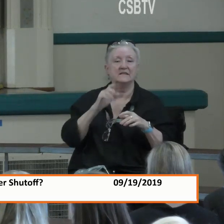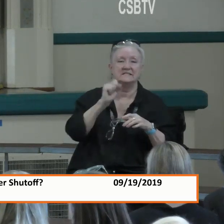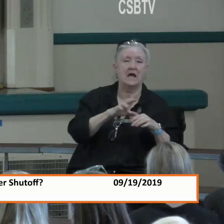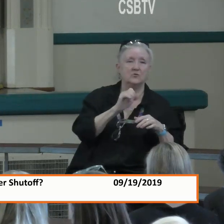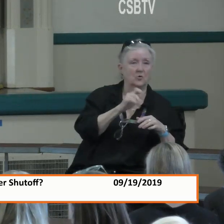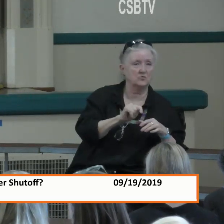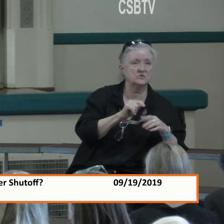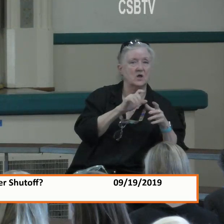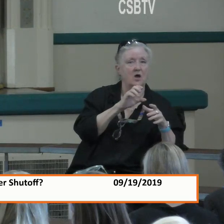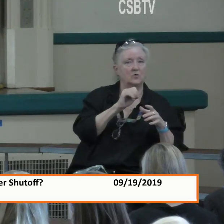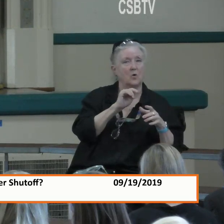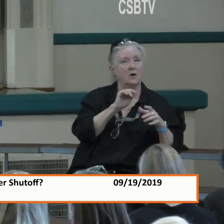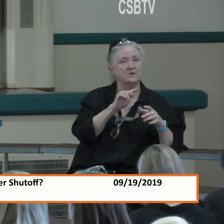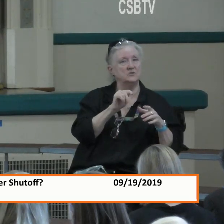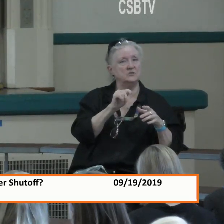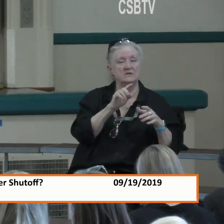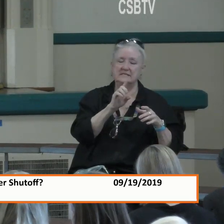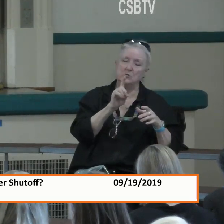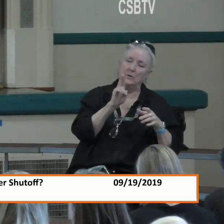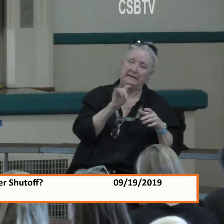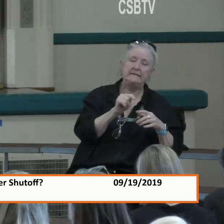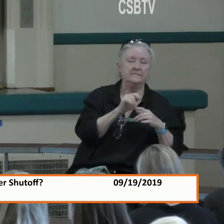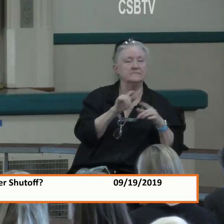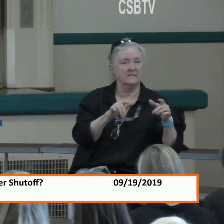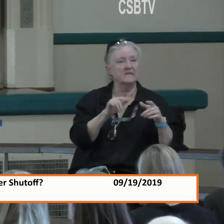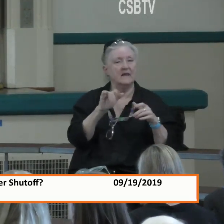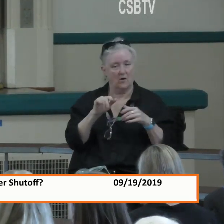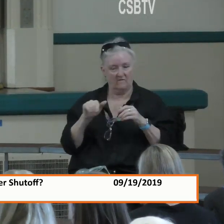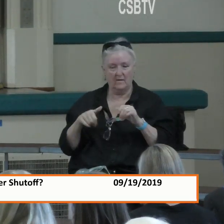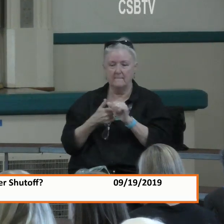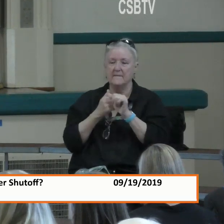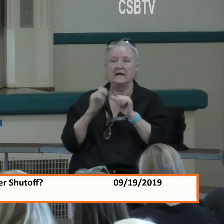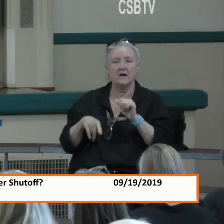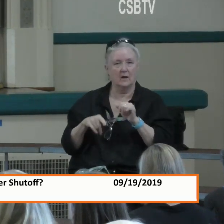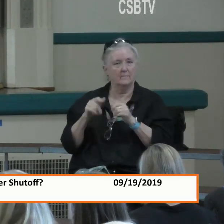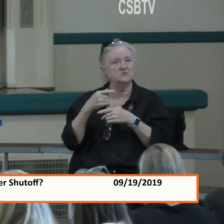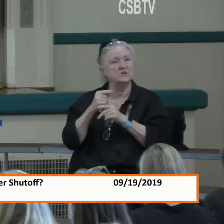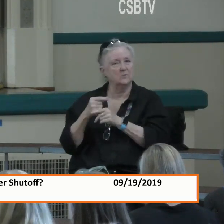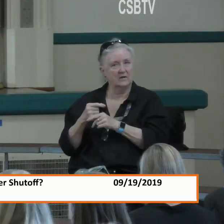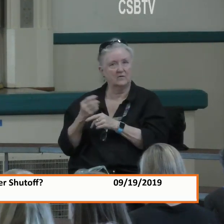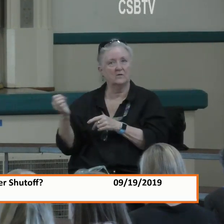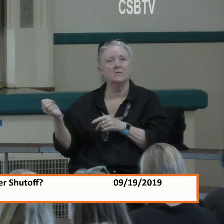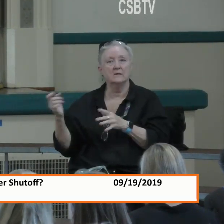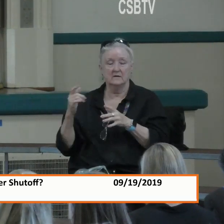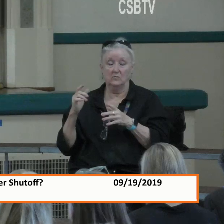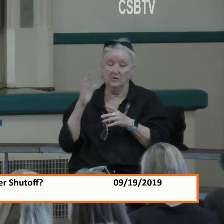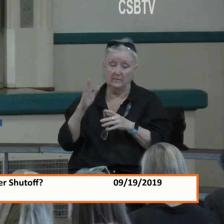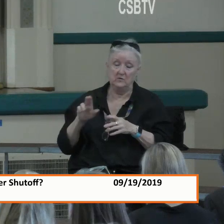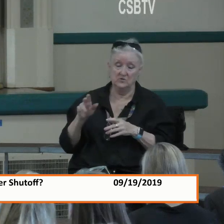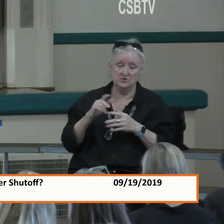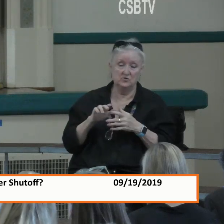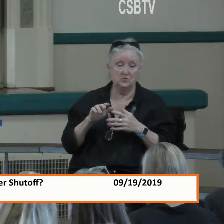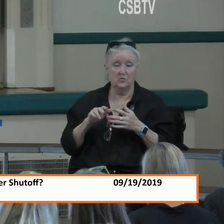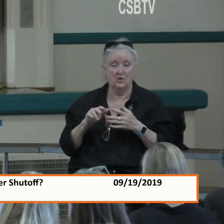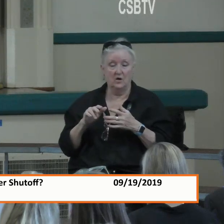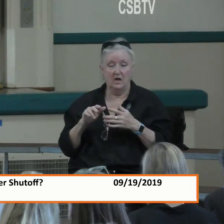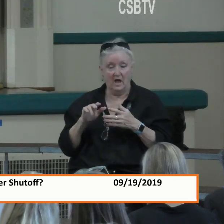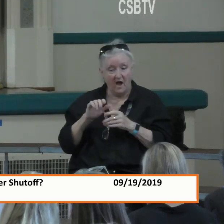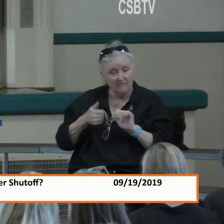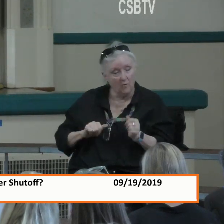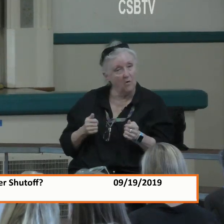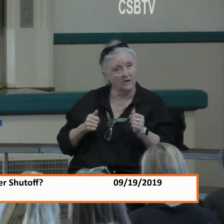facilities also have backup power generators that will be utilized to avoid water service